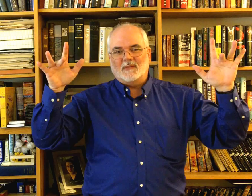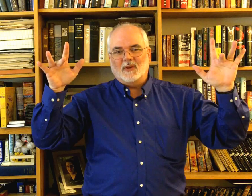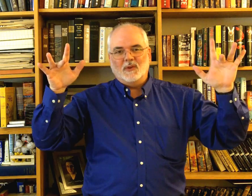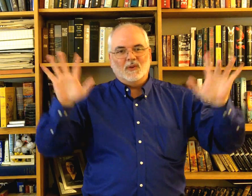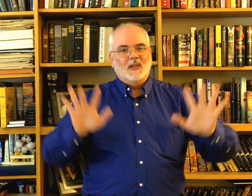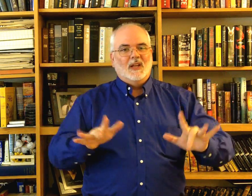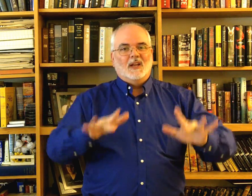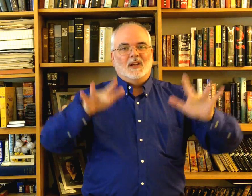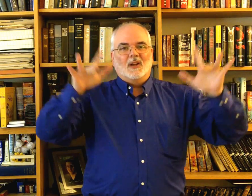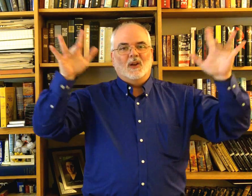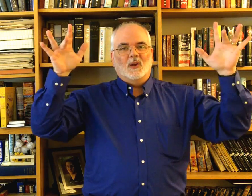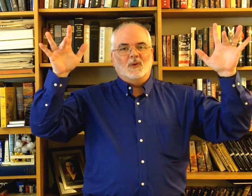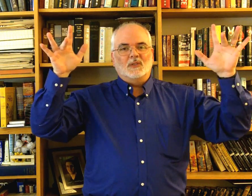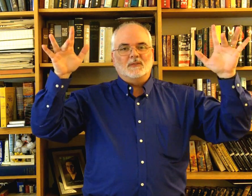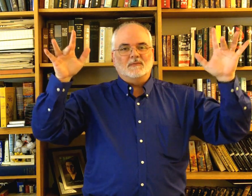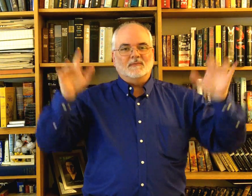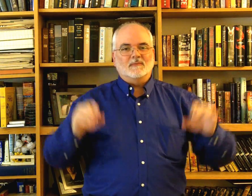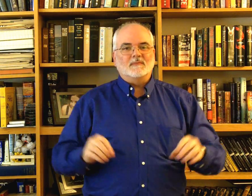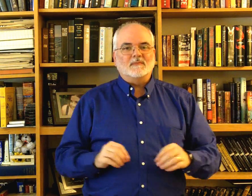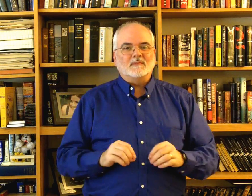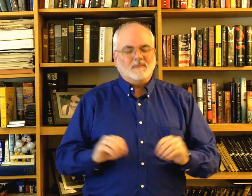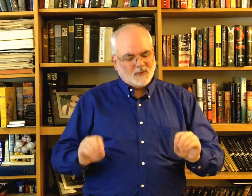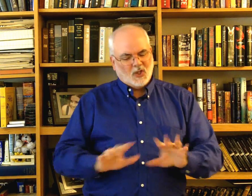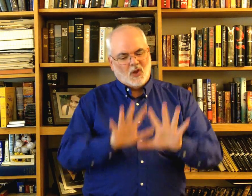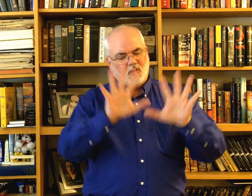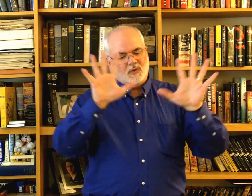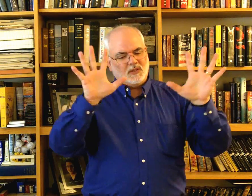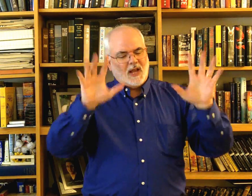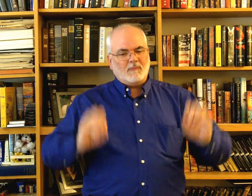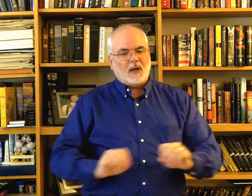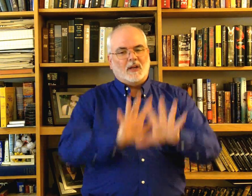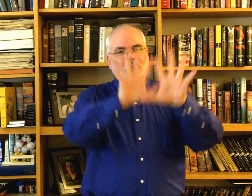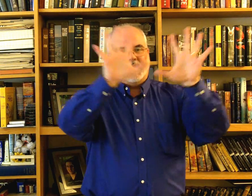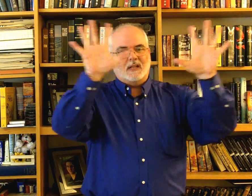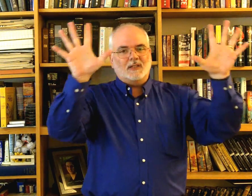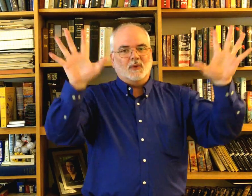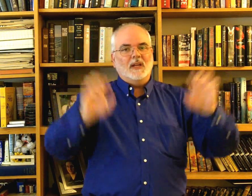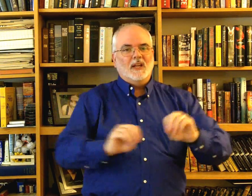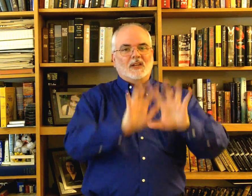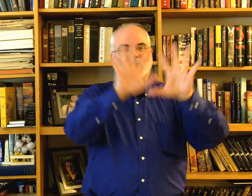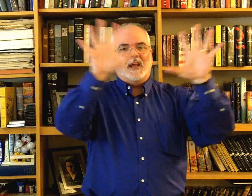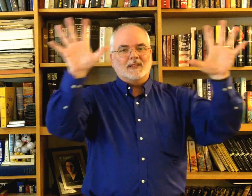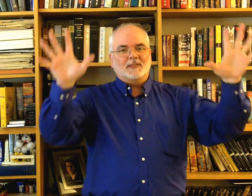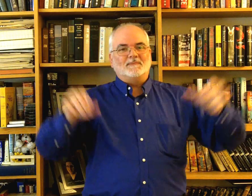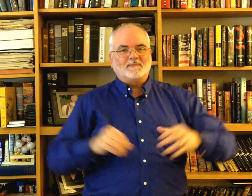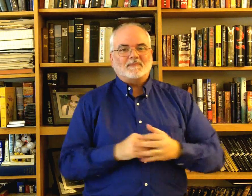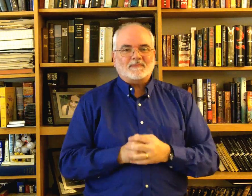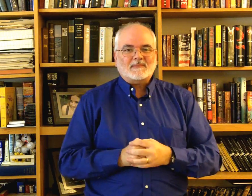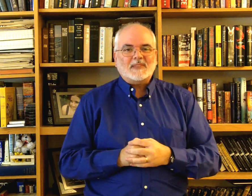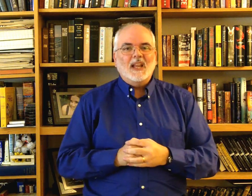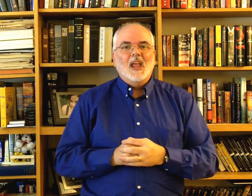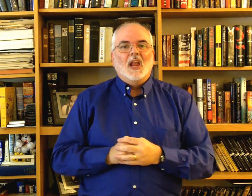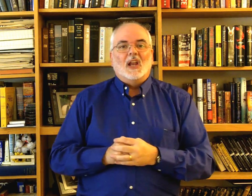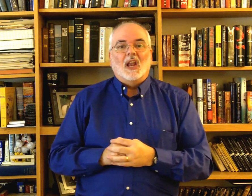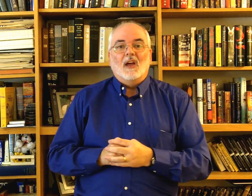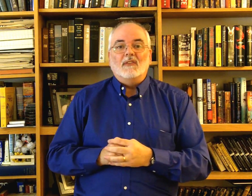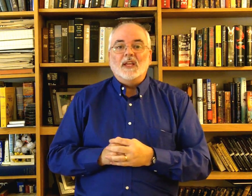you. Glows. Glows. I'm probably going to sign it this way. Shines. Love is